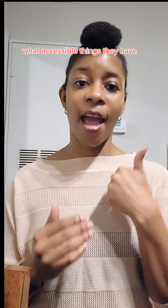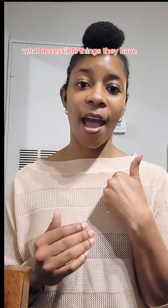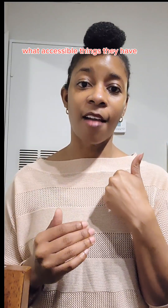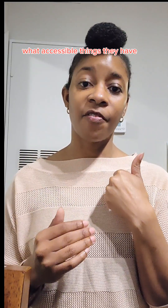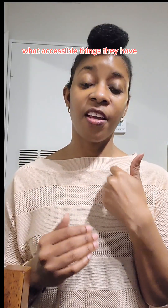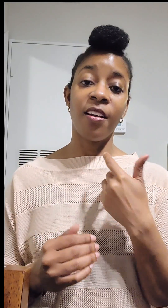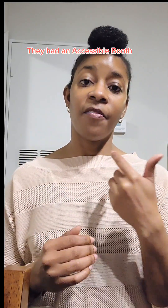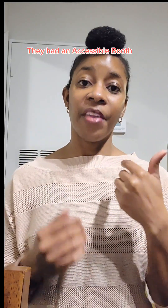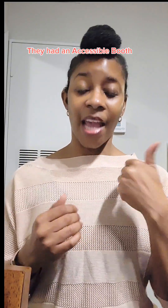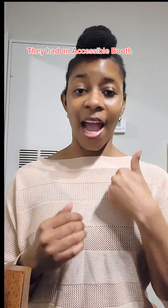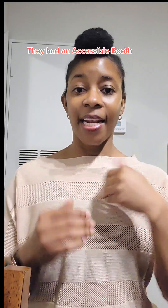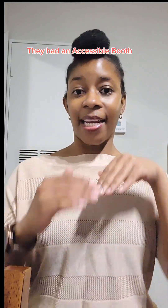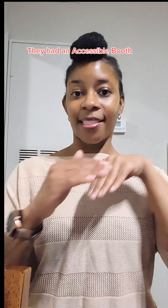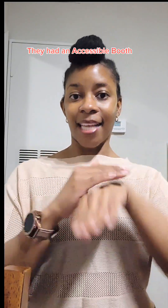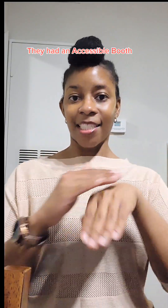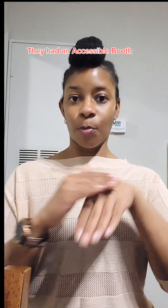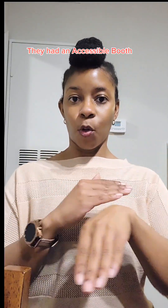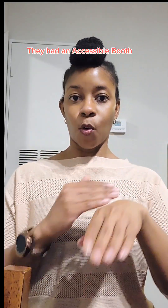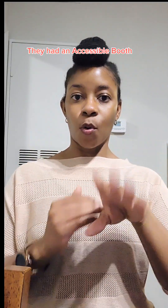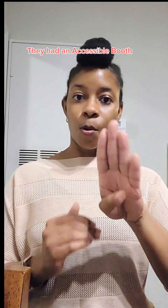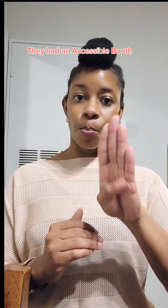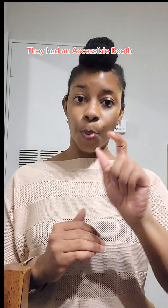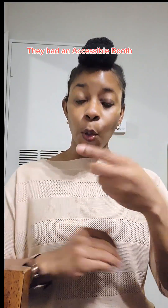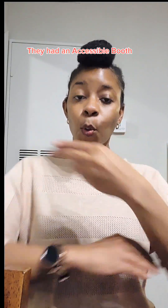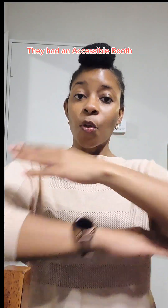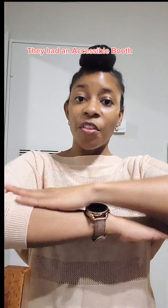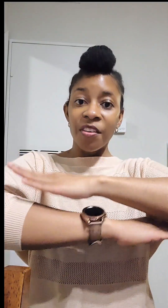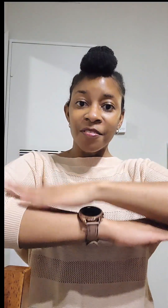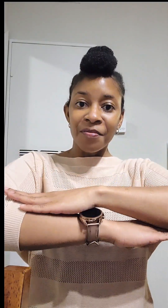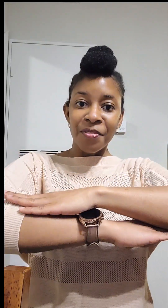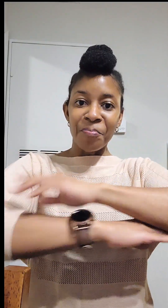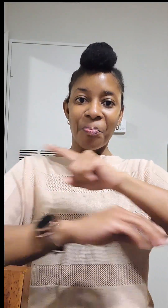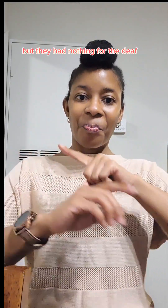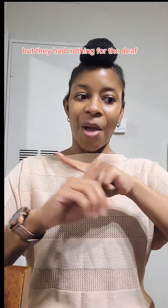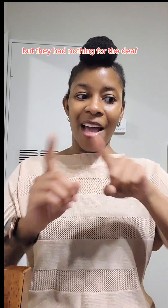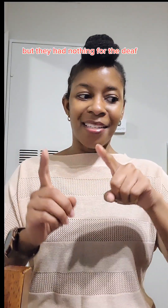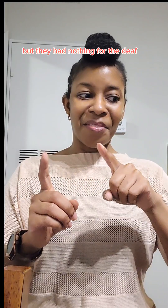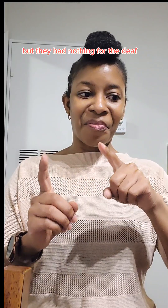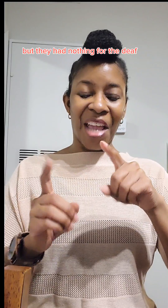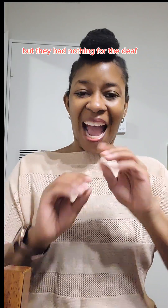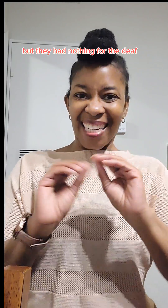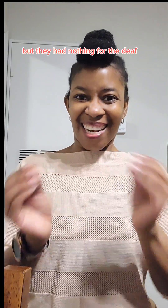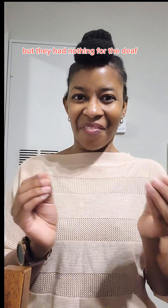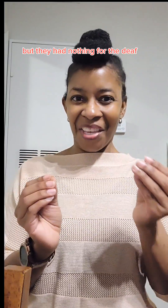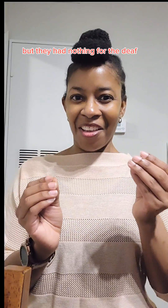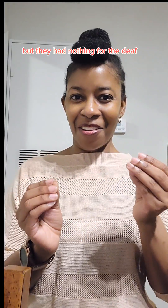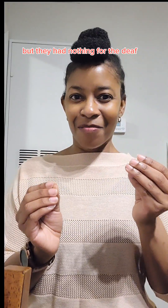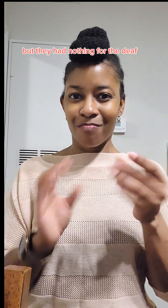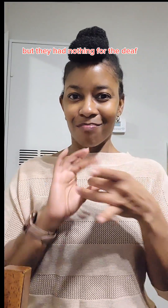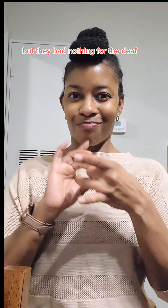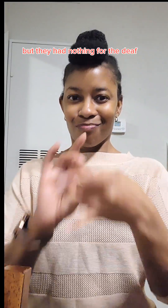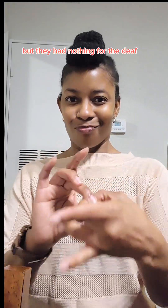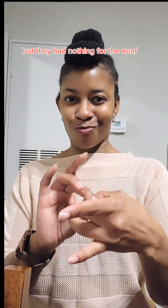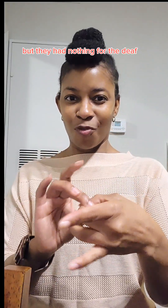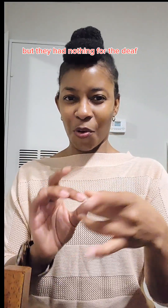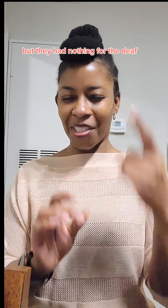have? They had an accessible booth, but they had nothing for the